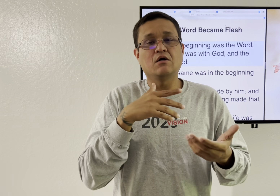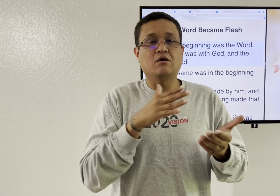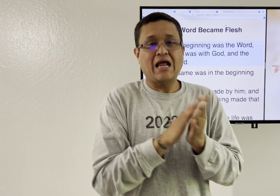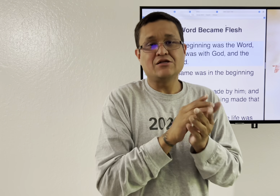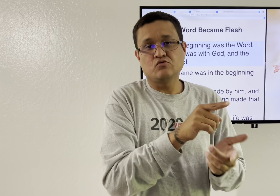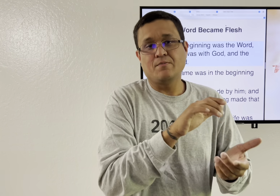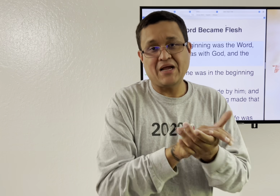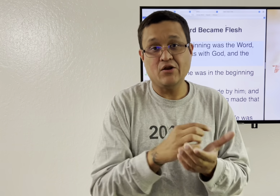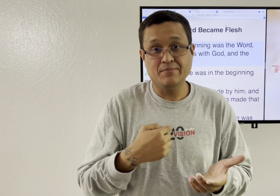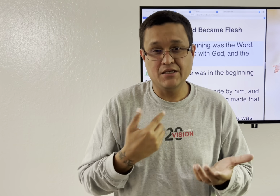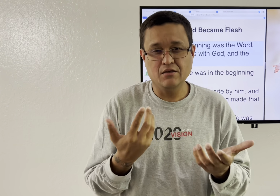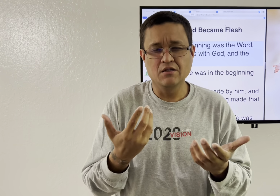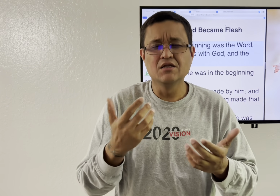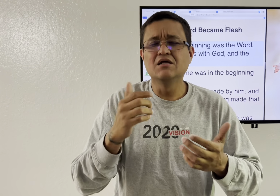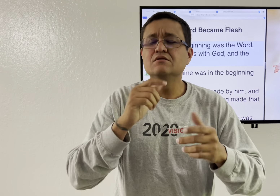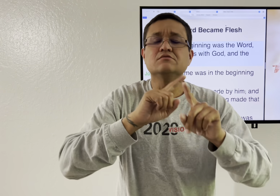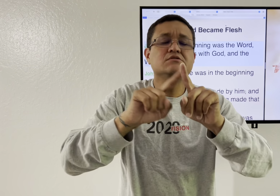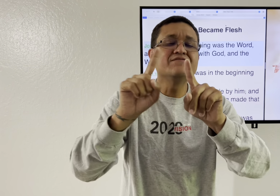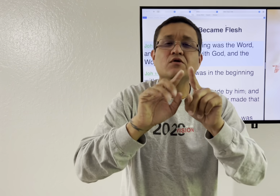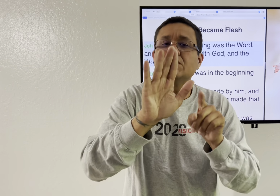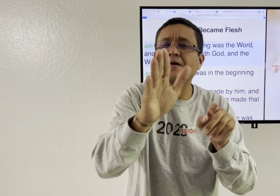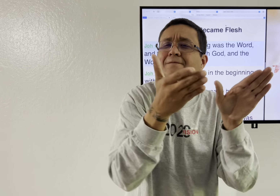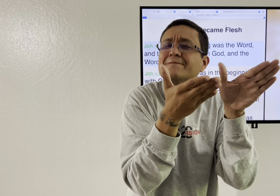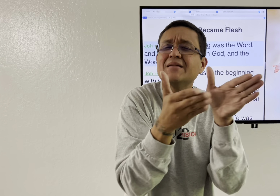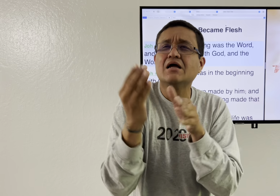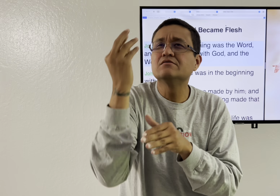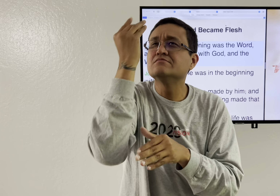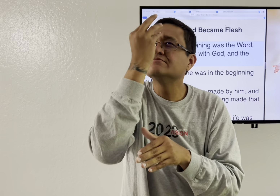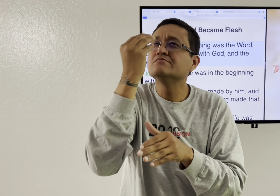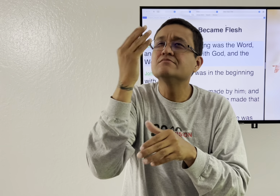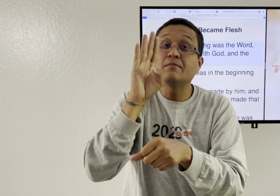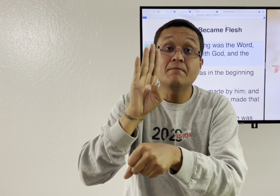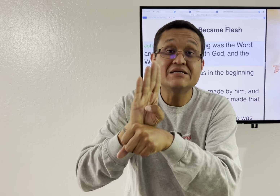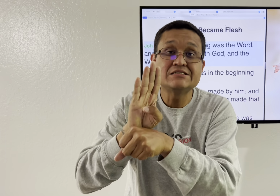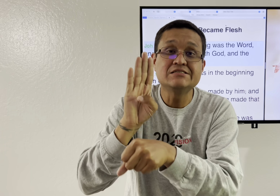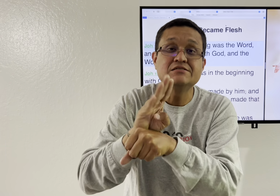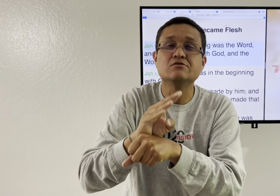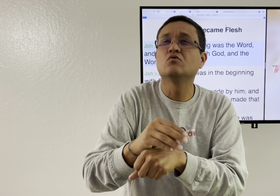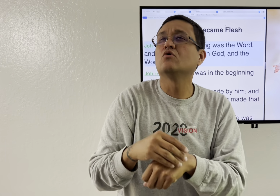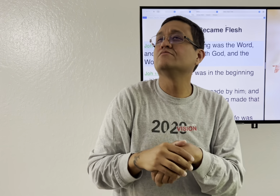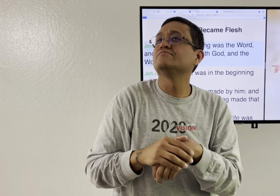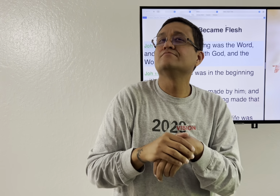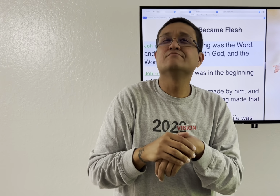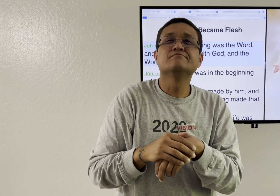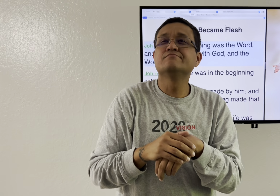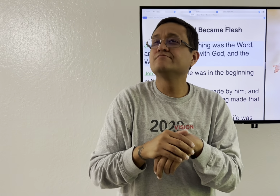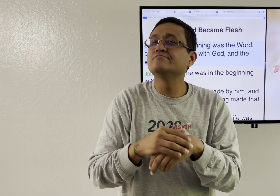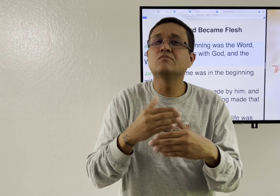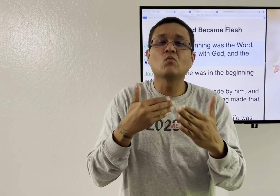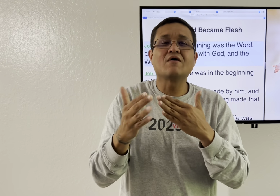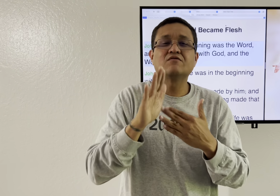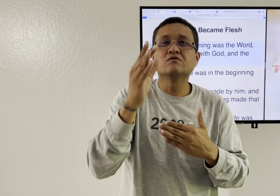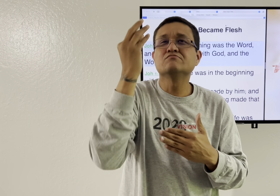But this is the thought I had of, I want to marry Lisa. That started my thought. That started my plan.